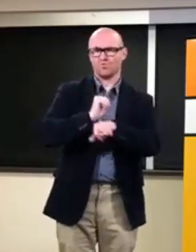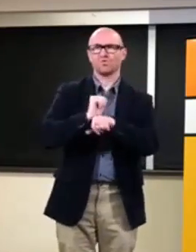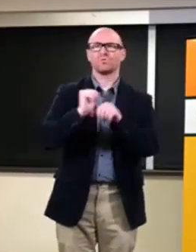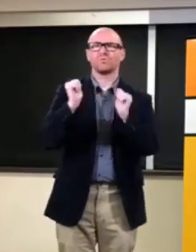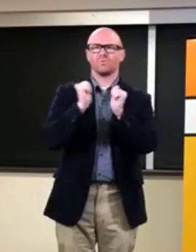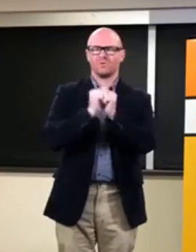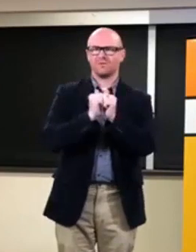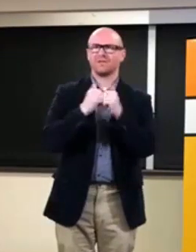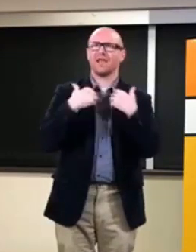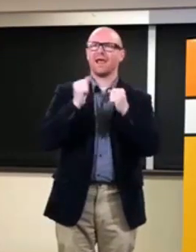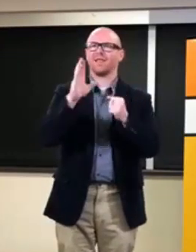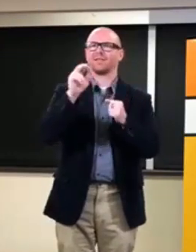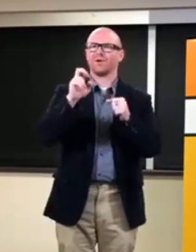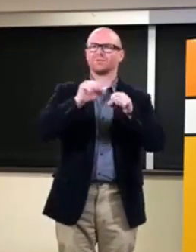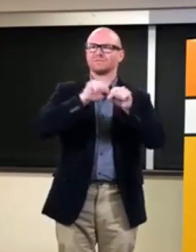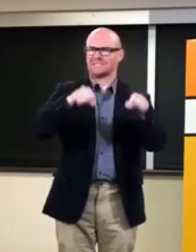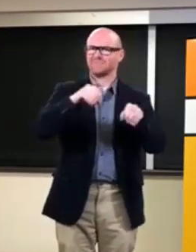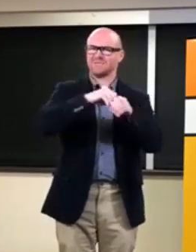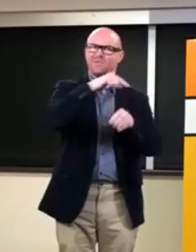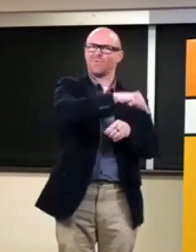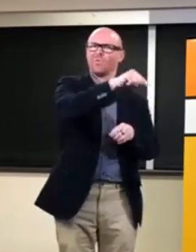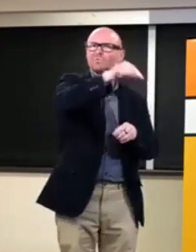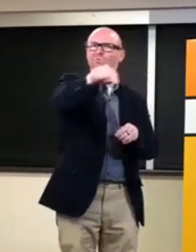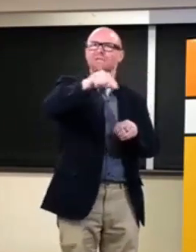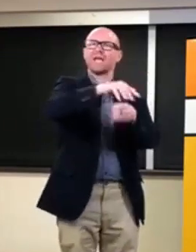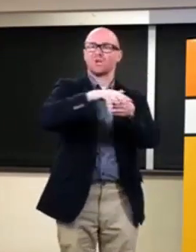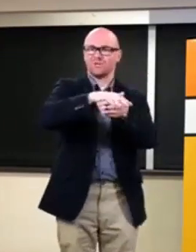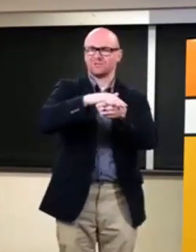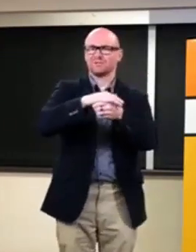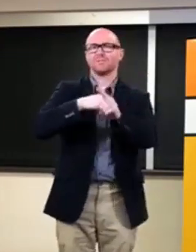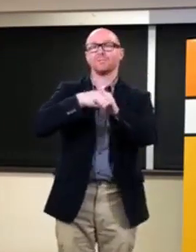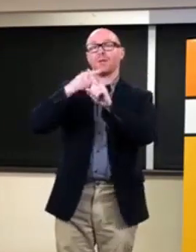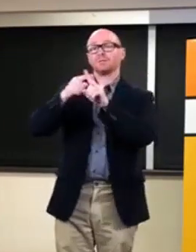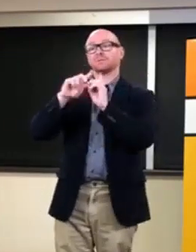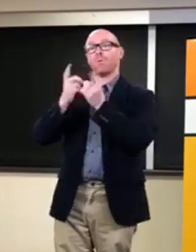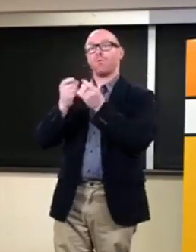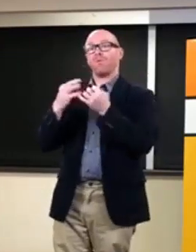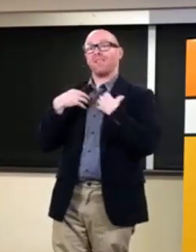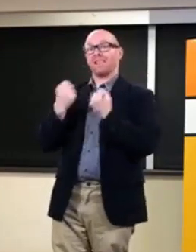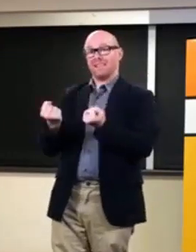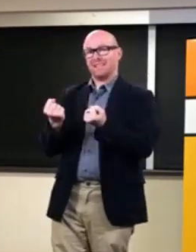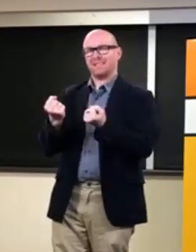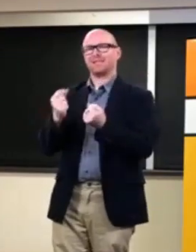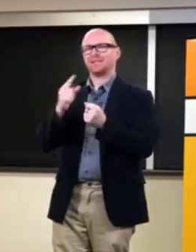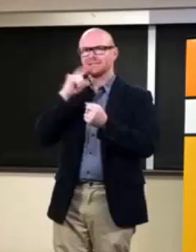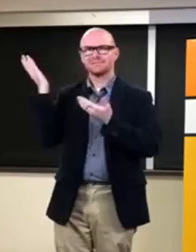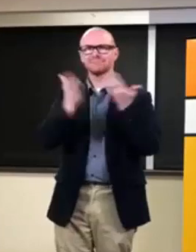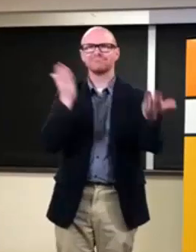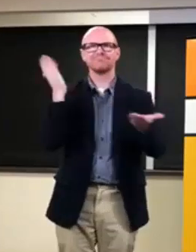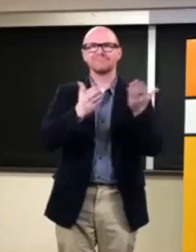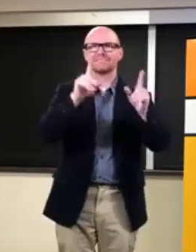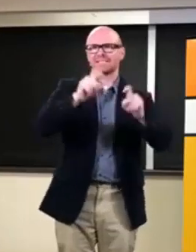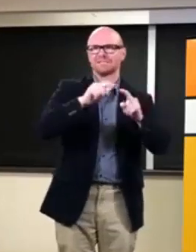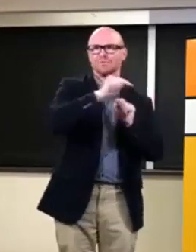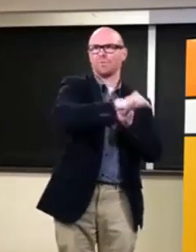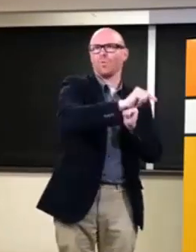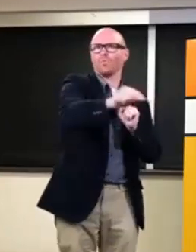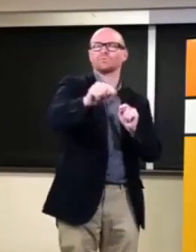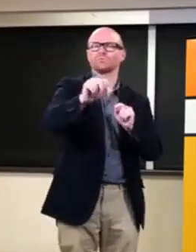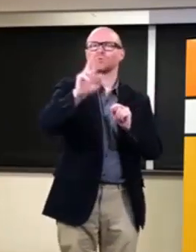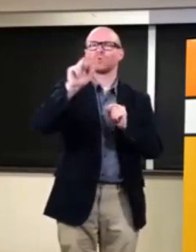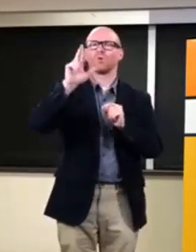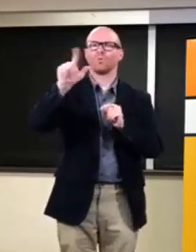with healthcare systems and then also leading up some efforts here with the Department of Health in order to expand testing to those rural